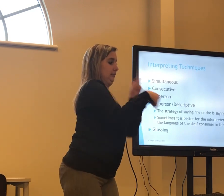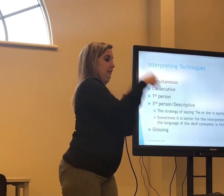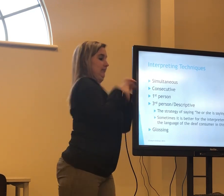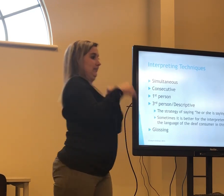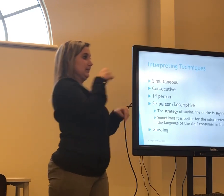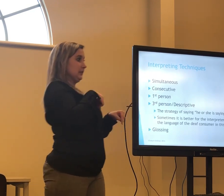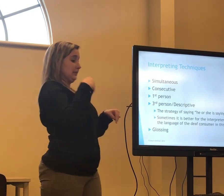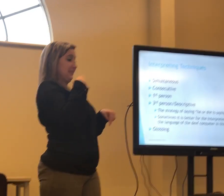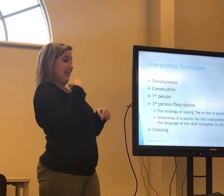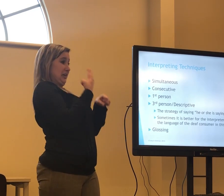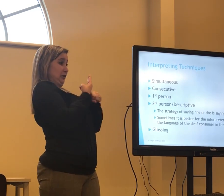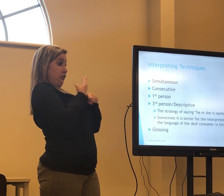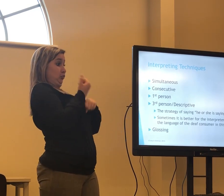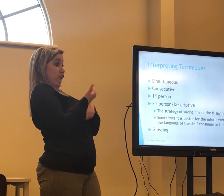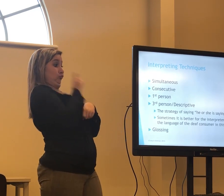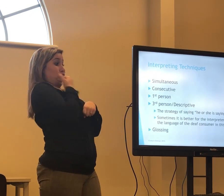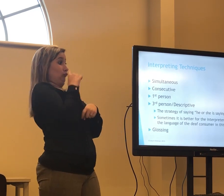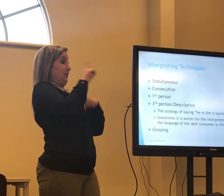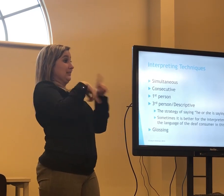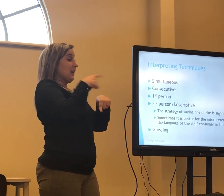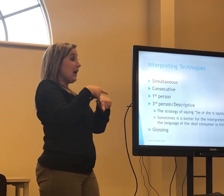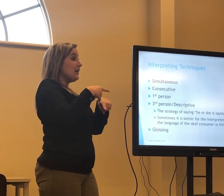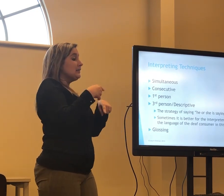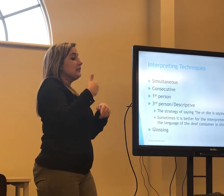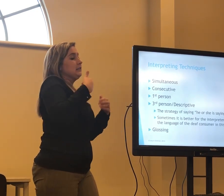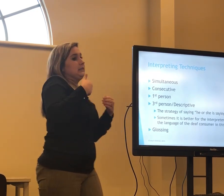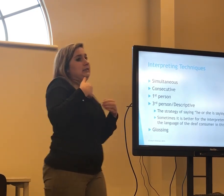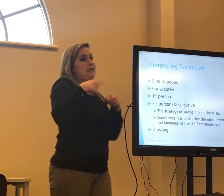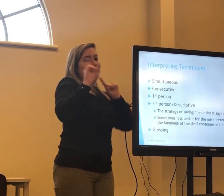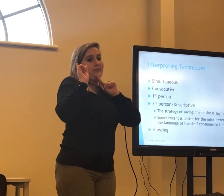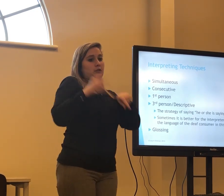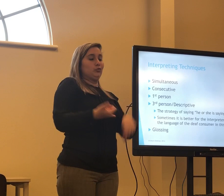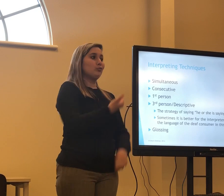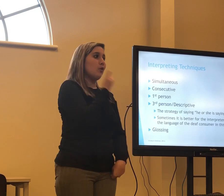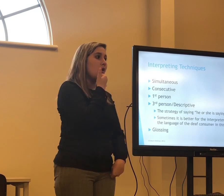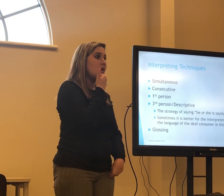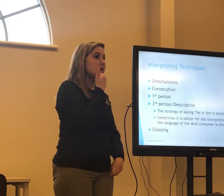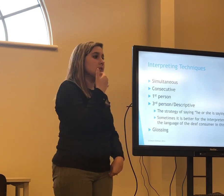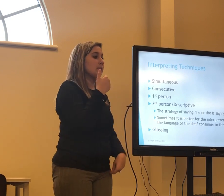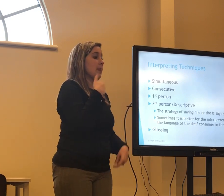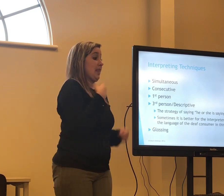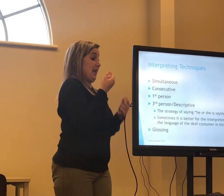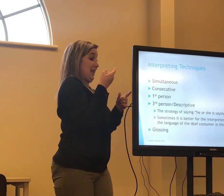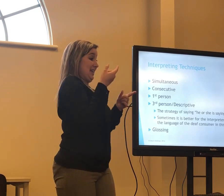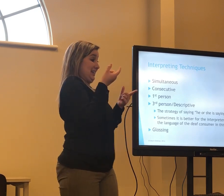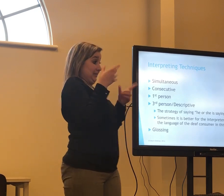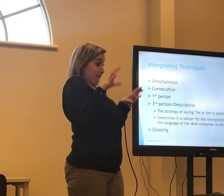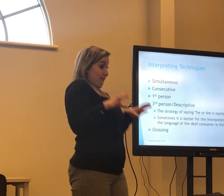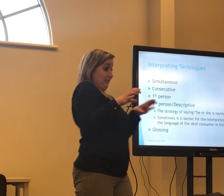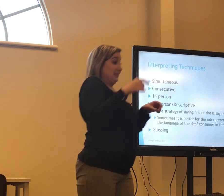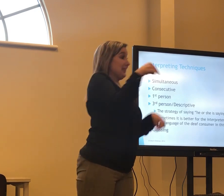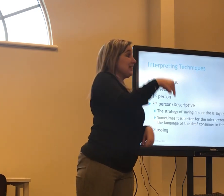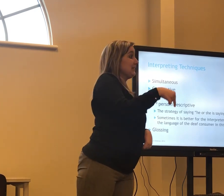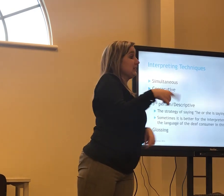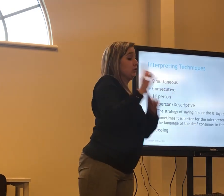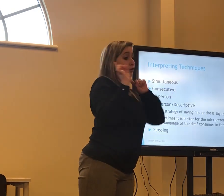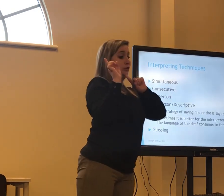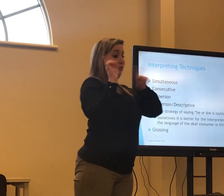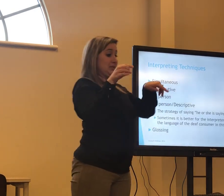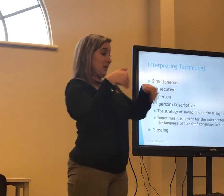used the wrong sign, and I got a different answer than what we're looking for. This is what I did, and this is the response I got. Okay, I'm gonna